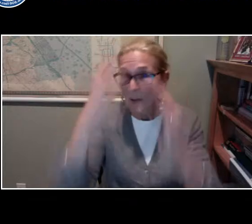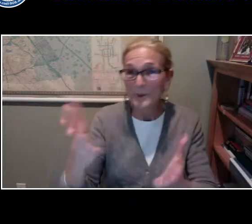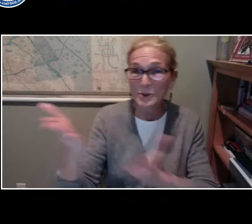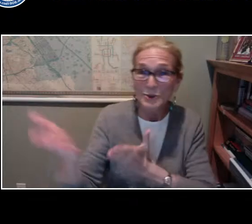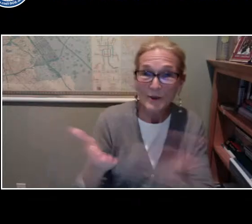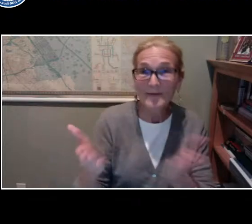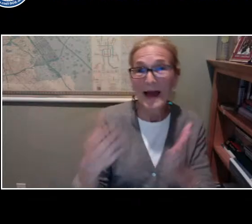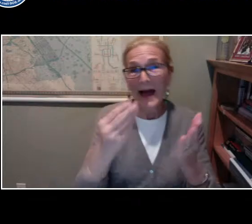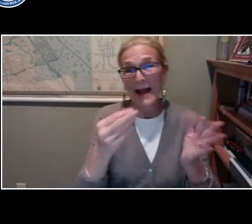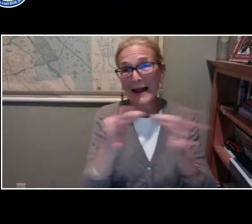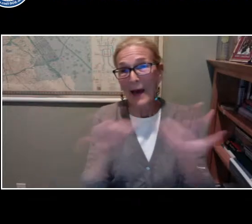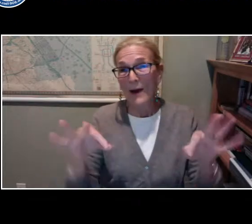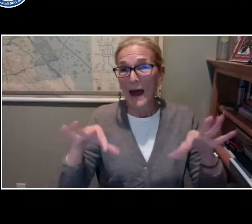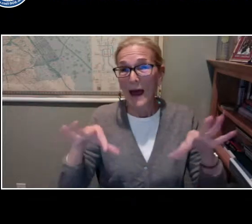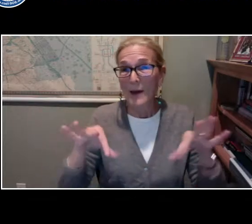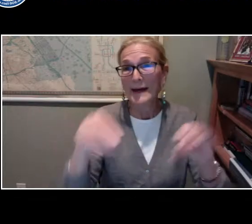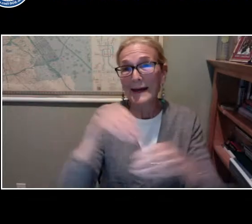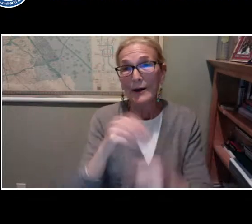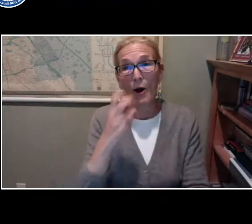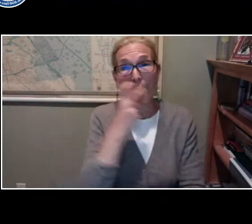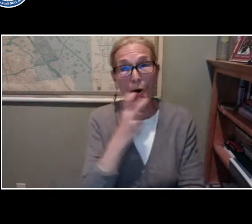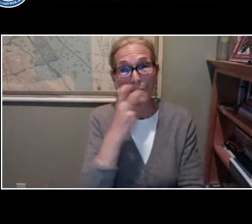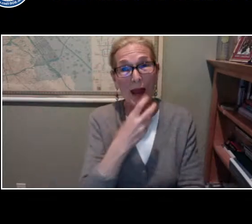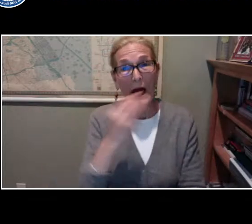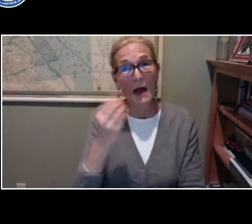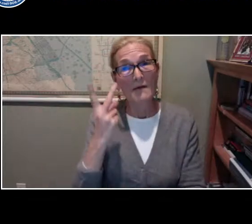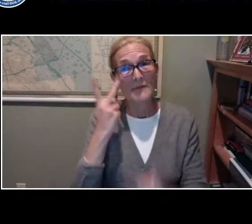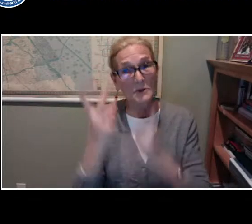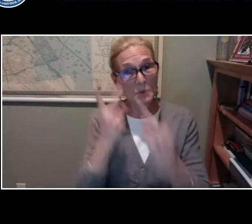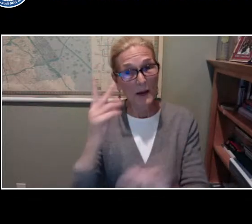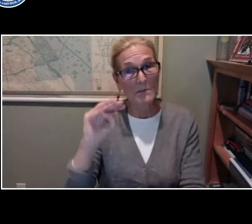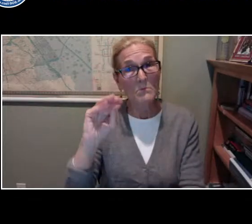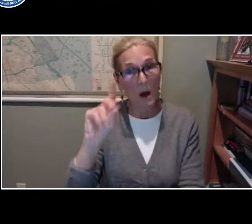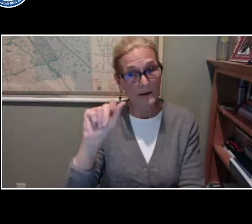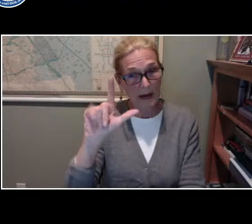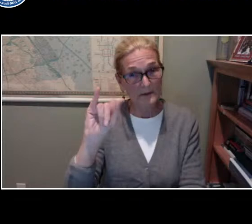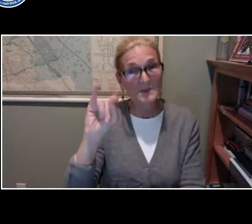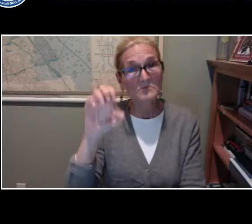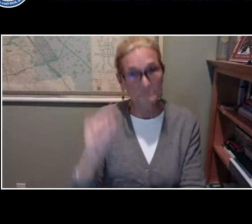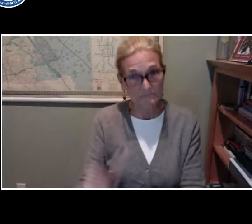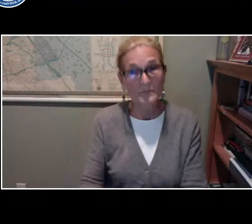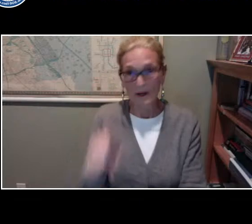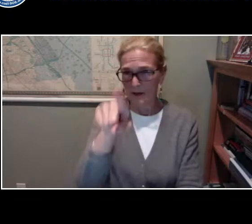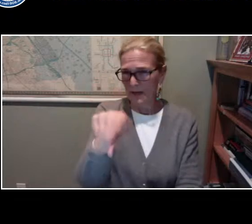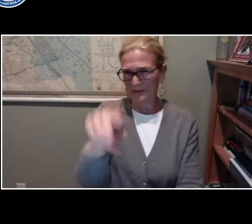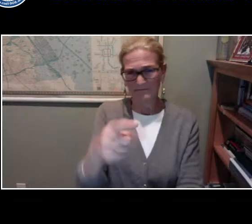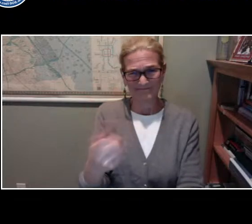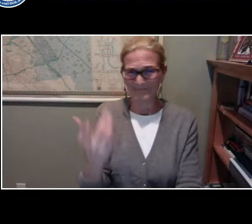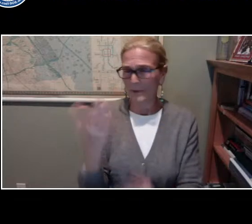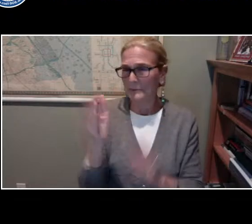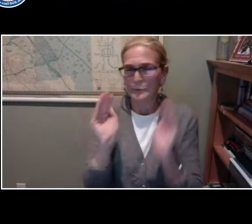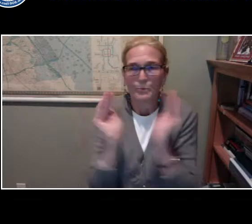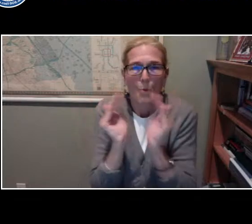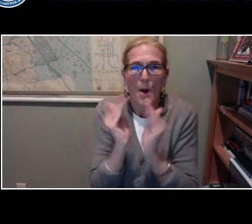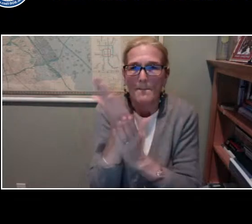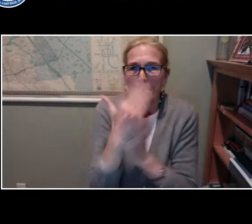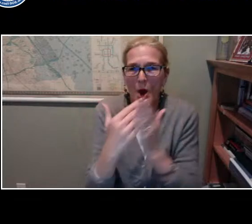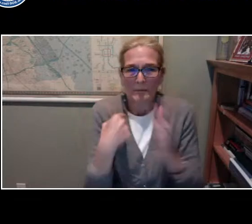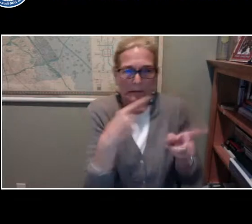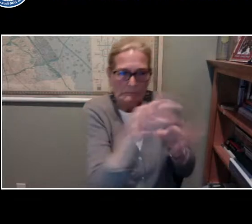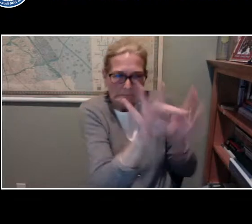support, training, information services, and language acquisition in oral and visual